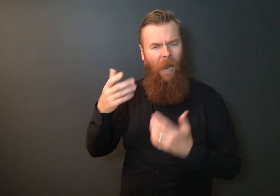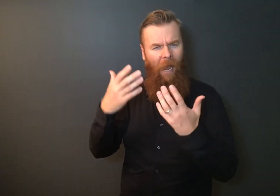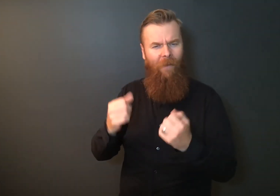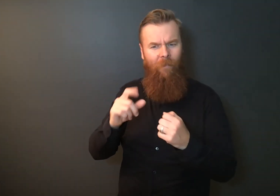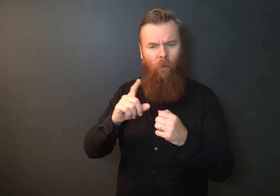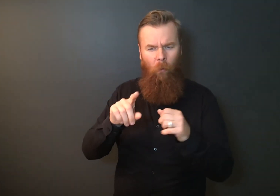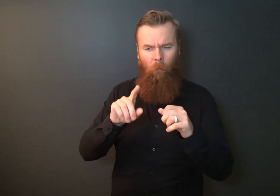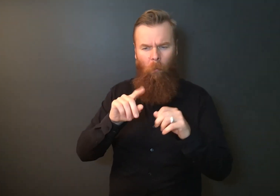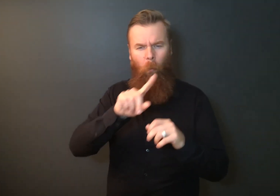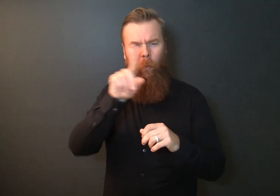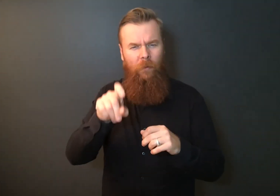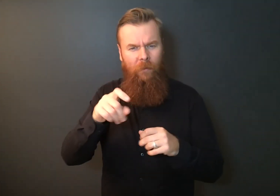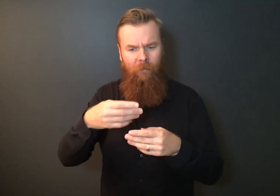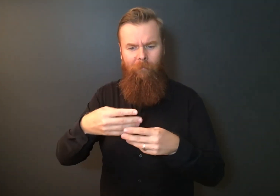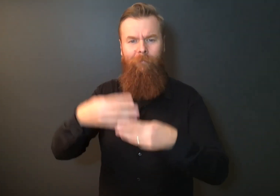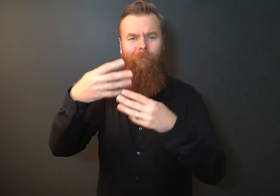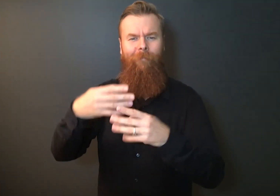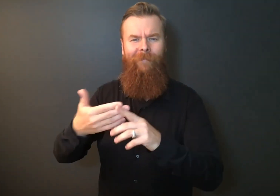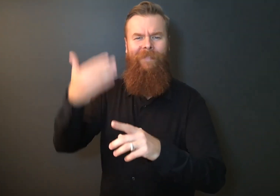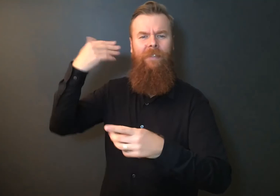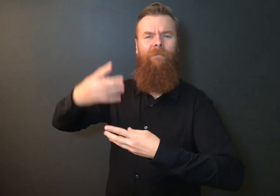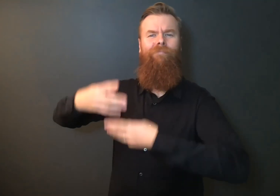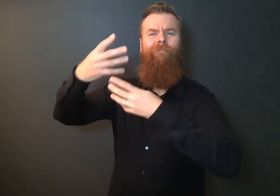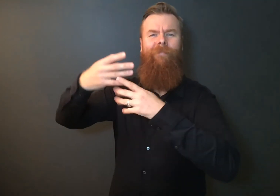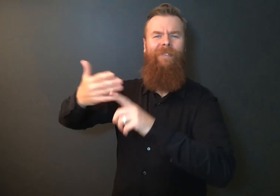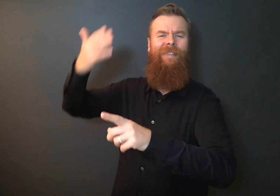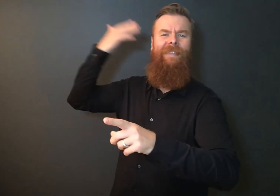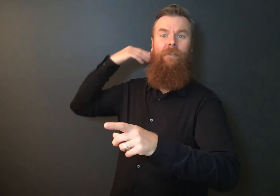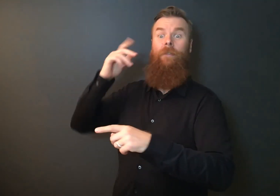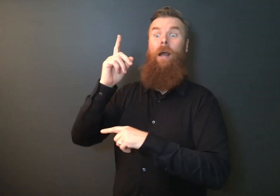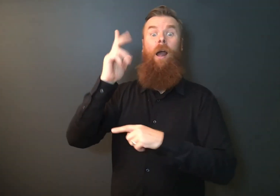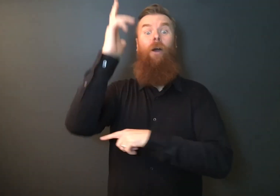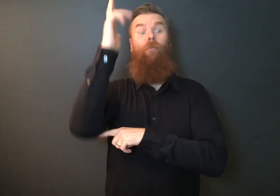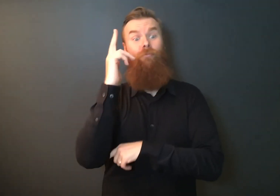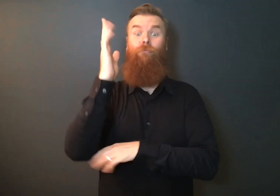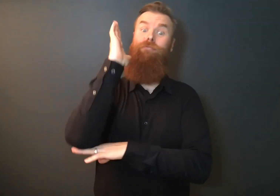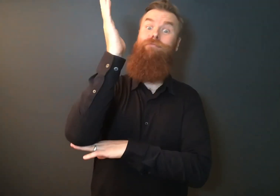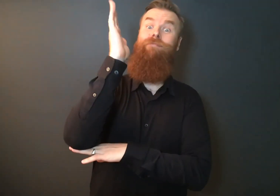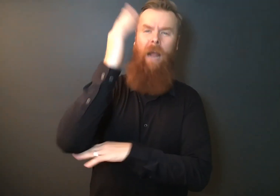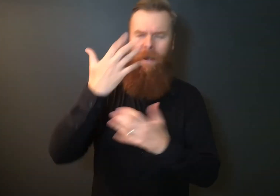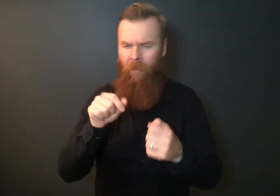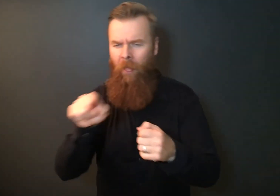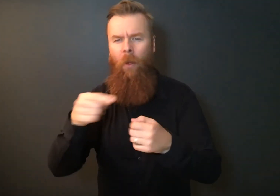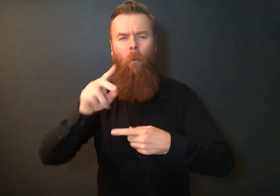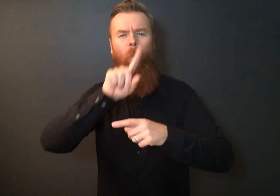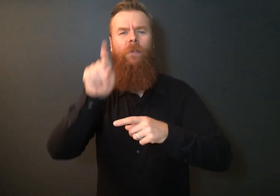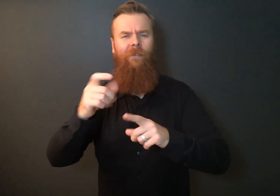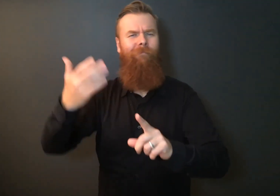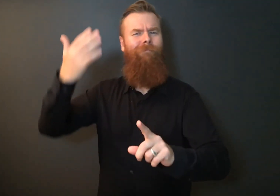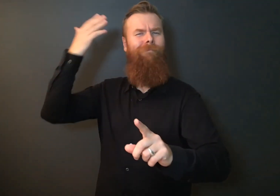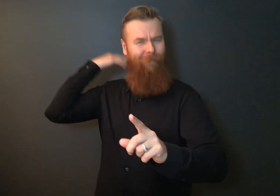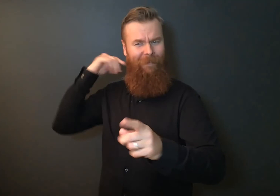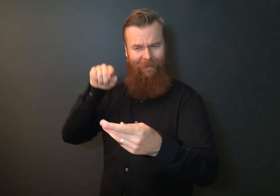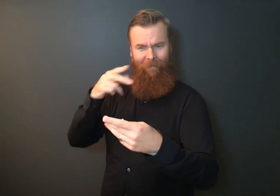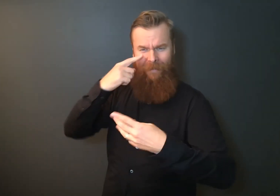So this might be it. Yeah, go for it, Sarah. Yeah. One of the questions raised